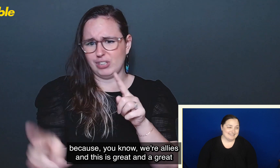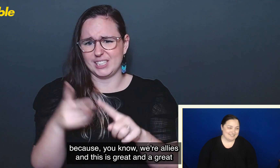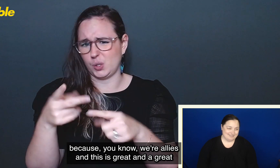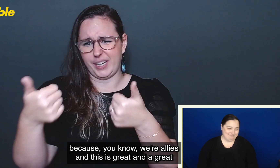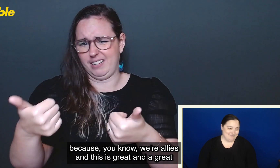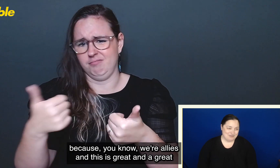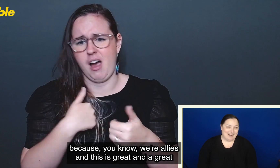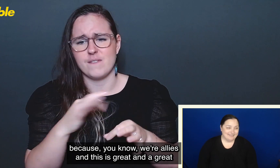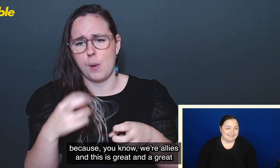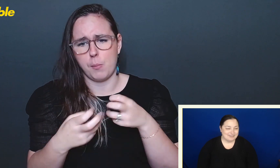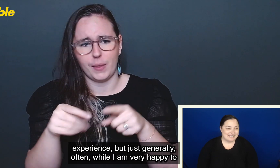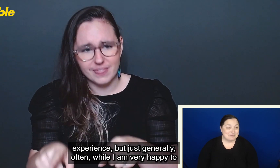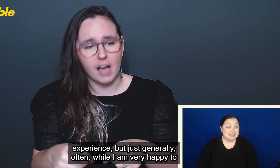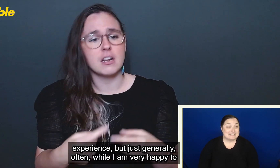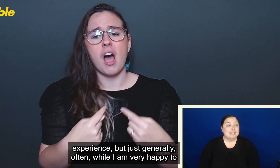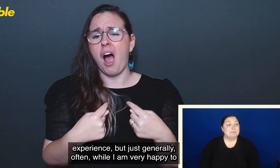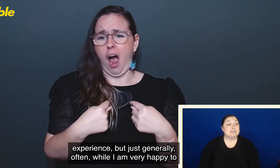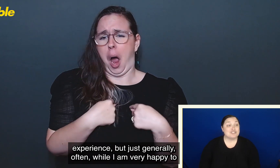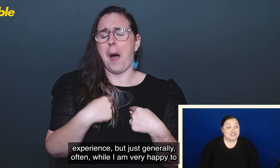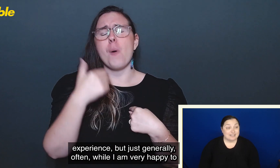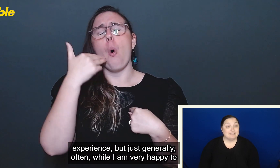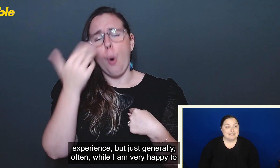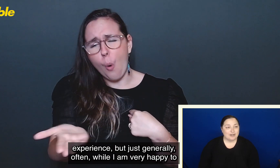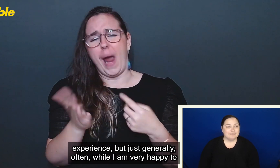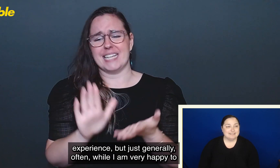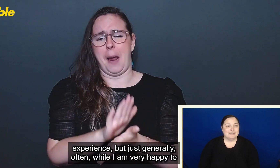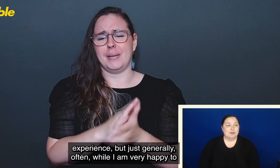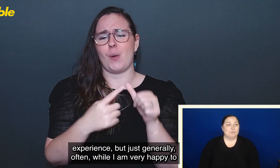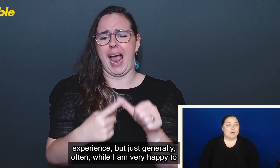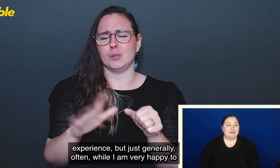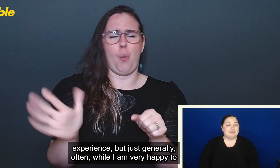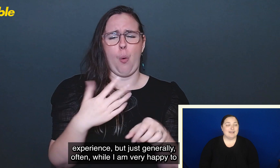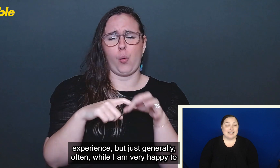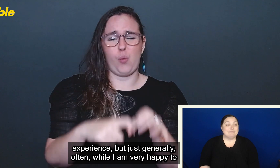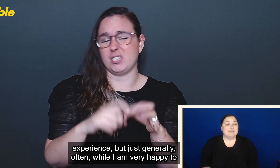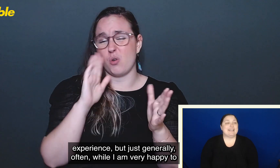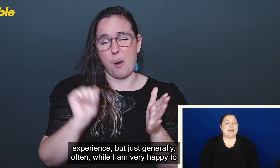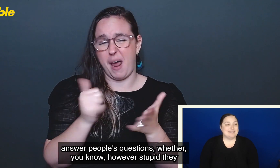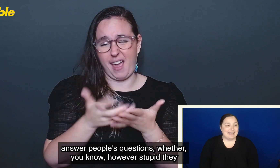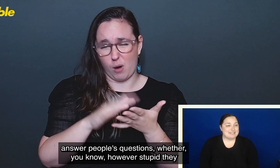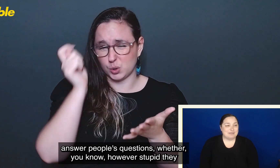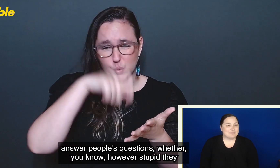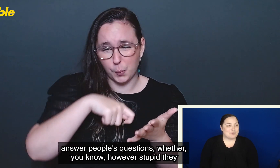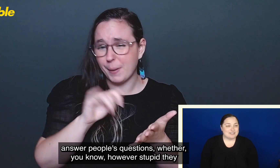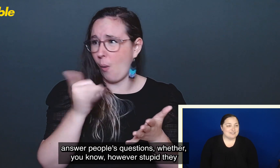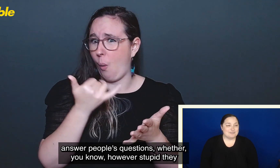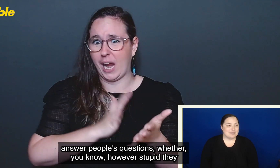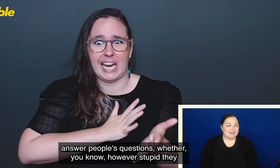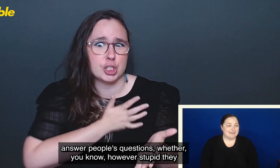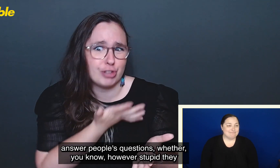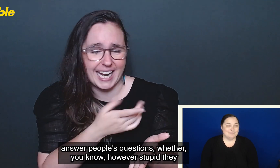and this is great and a great experience. But just generally, often, while I am very happy to answer people's